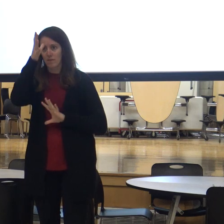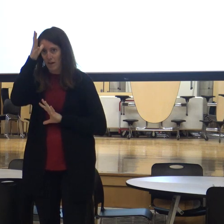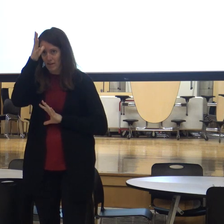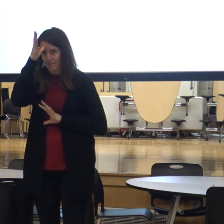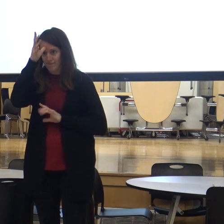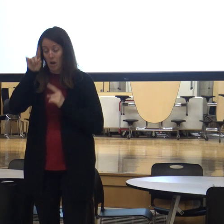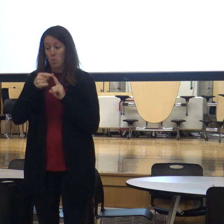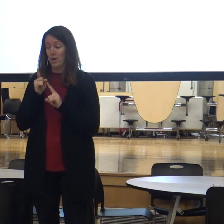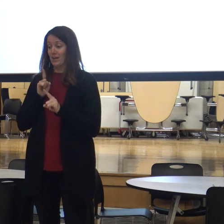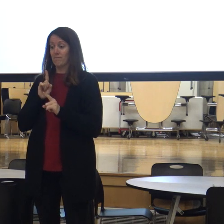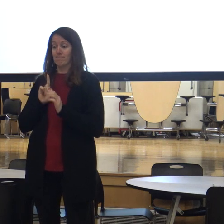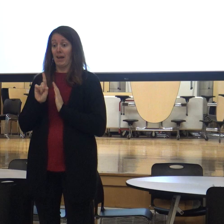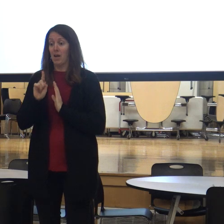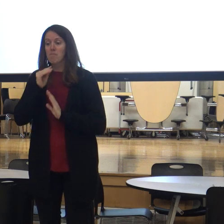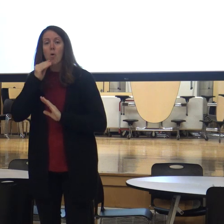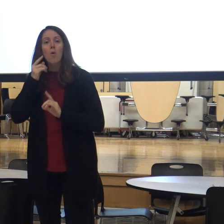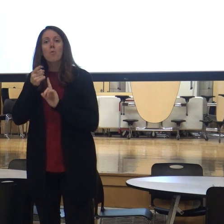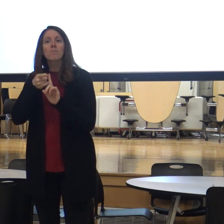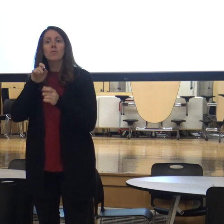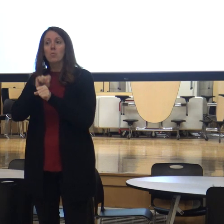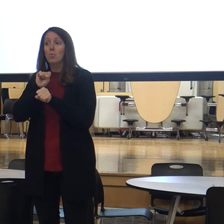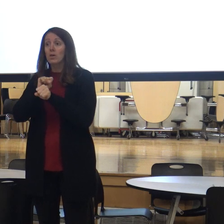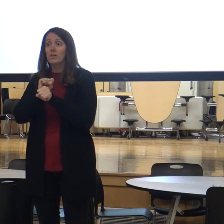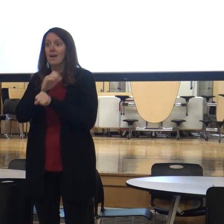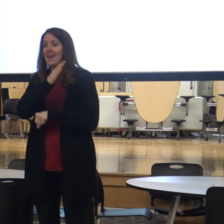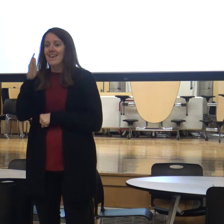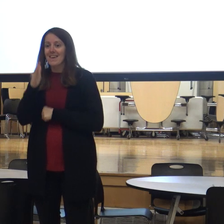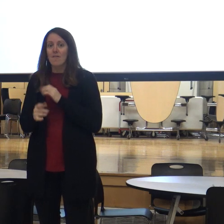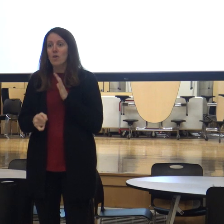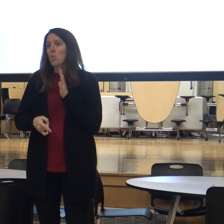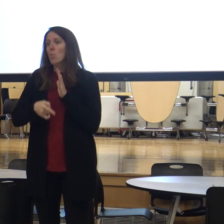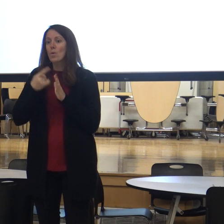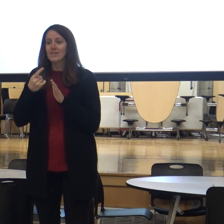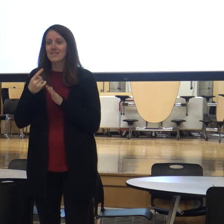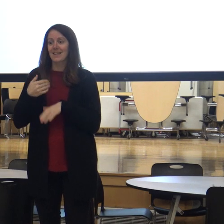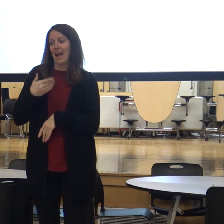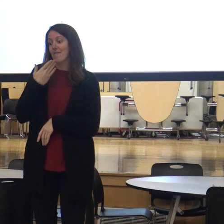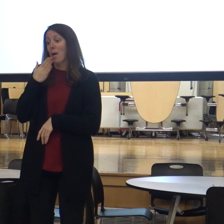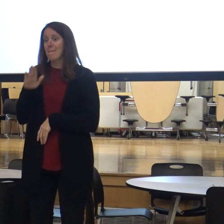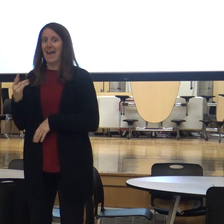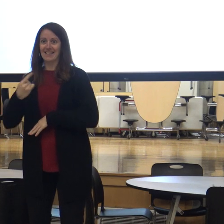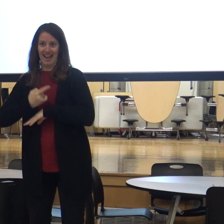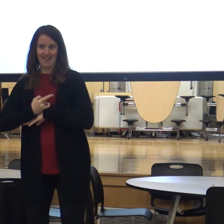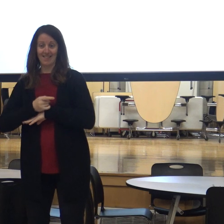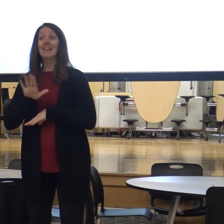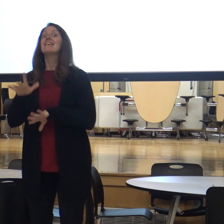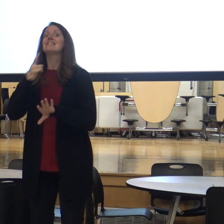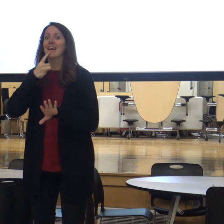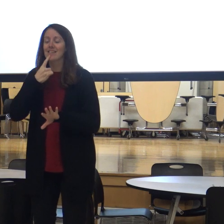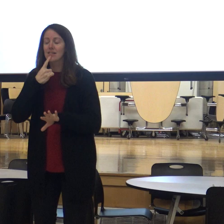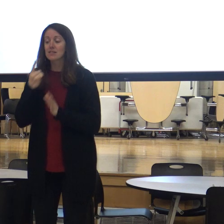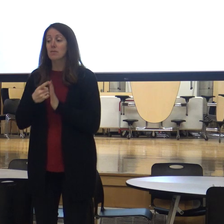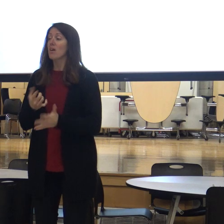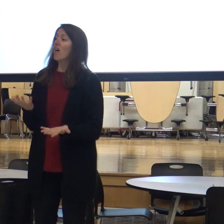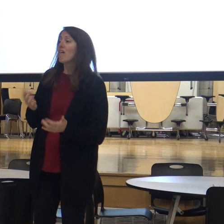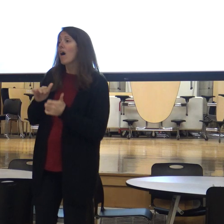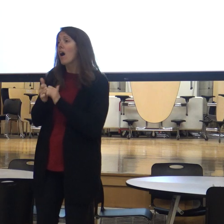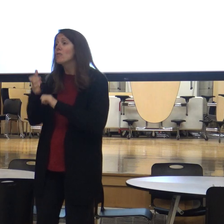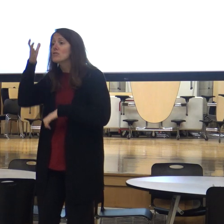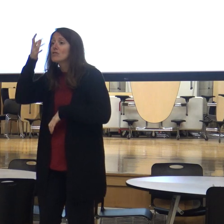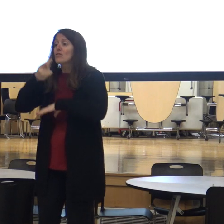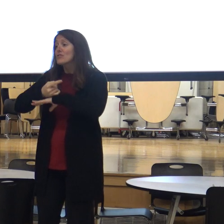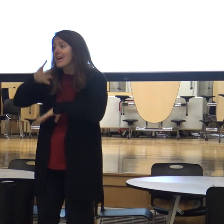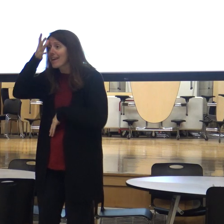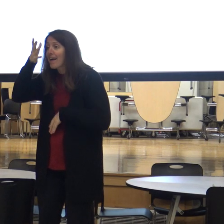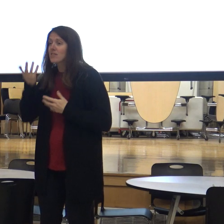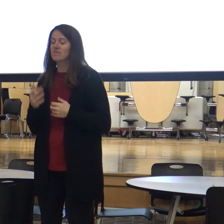when he came home from work, never once, all the time I met him, did he not have a good day, according to him. Sometimes, oh, how was your day, Dad? He kind of grit